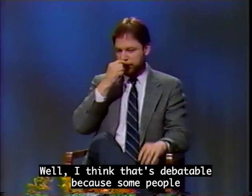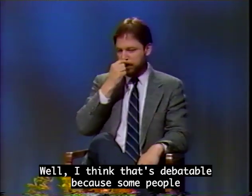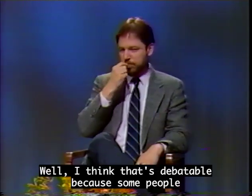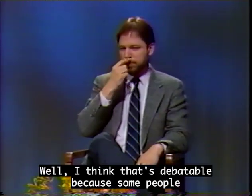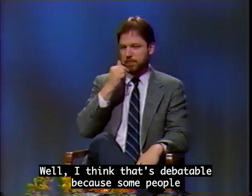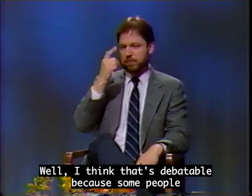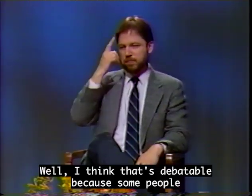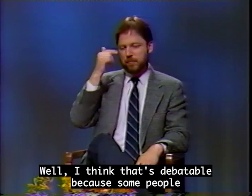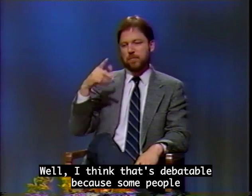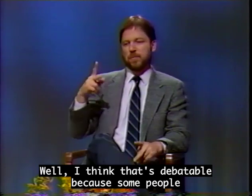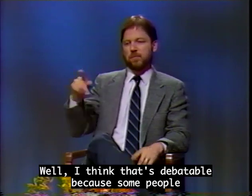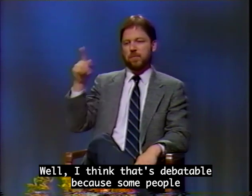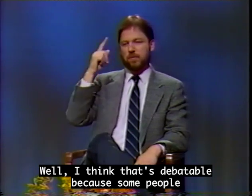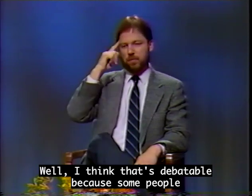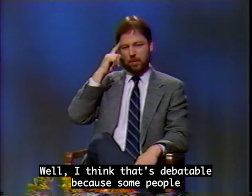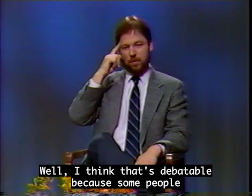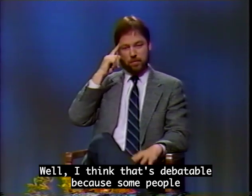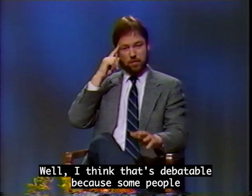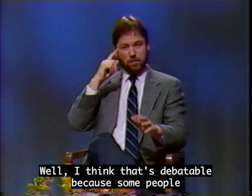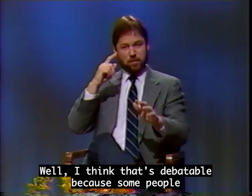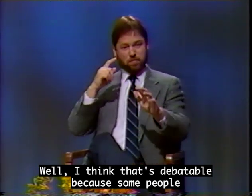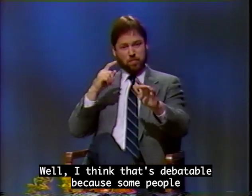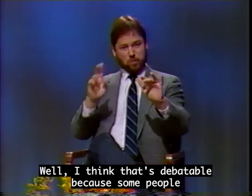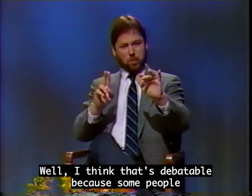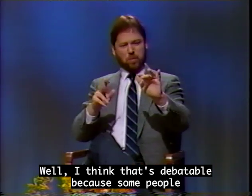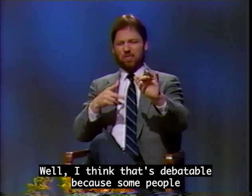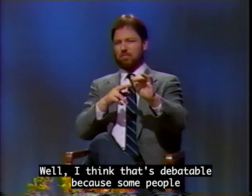Well, I think that's debatable because